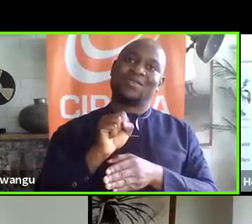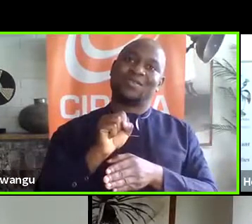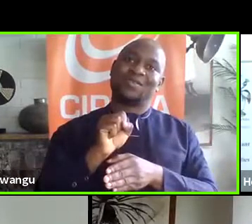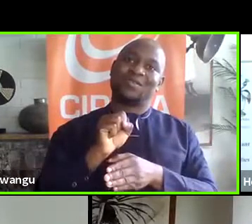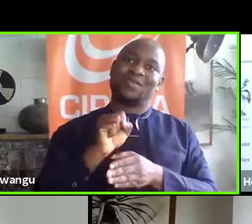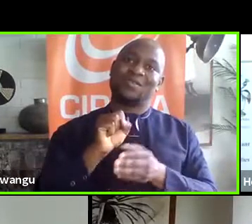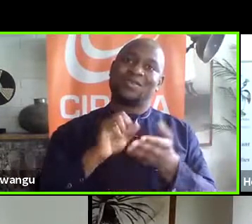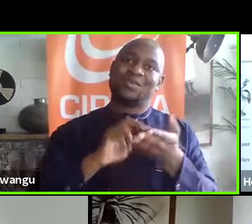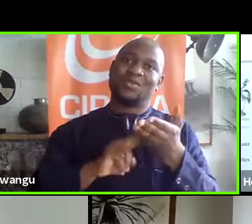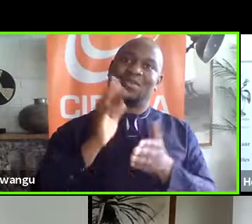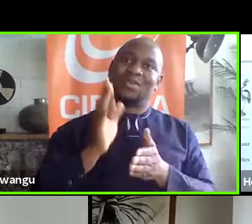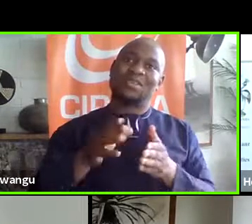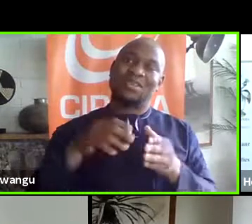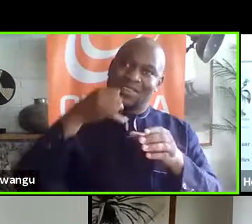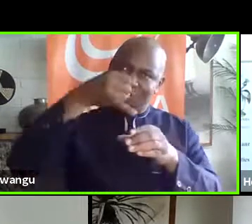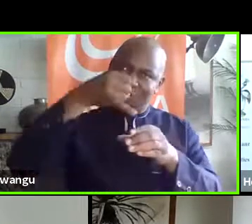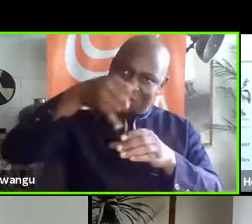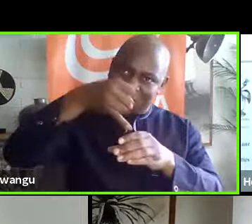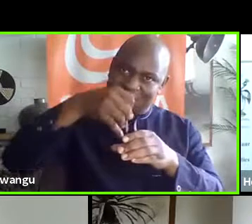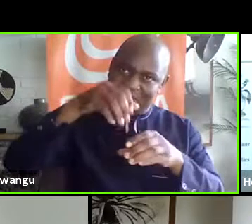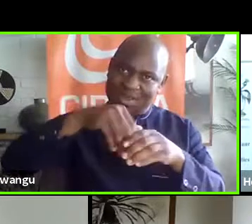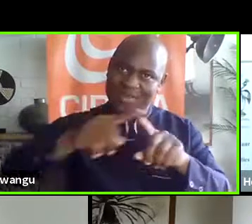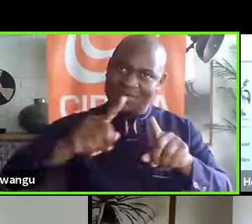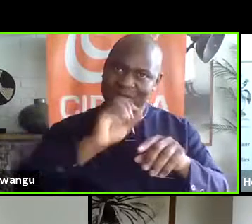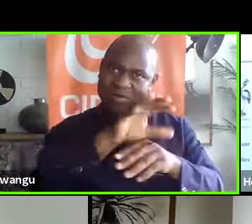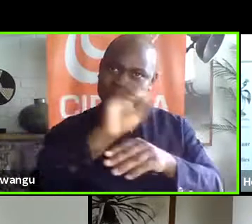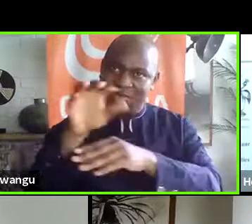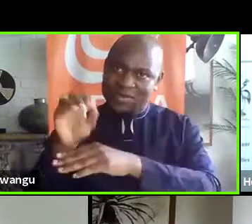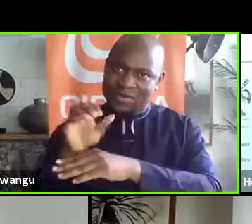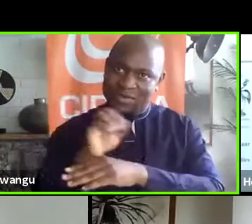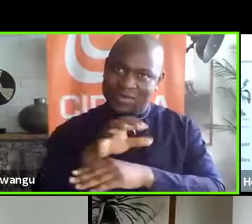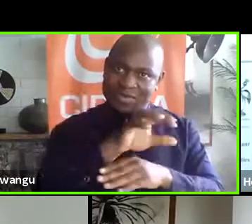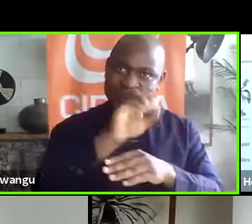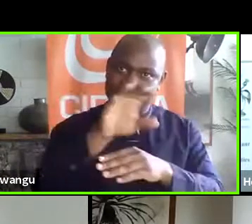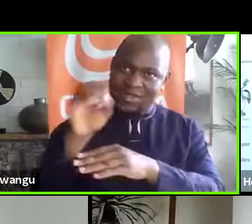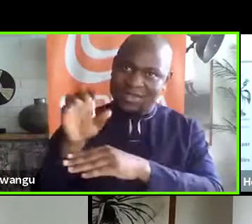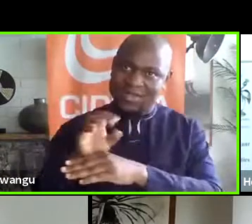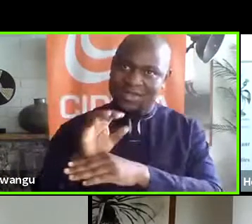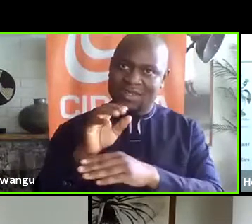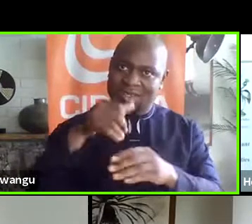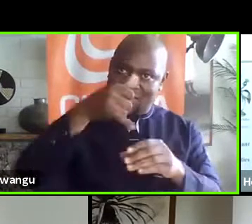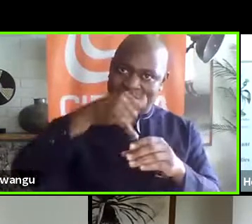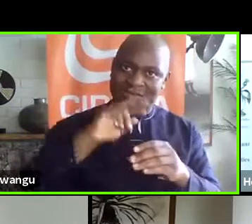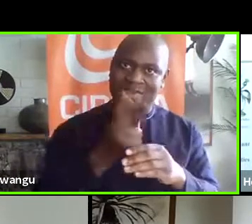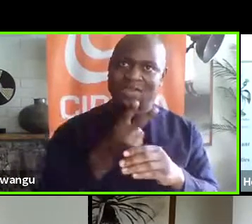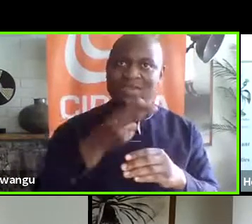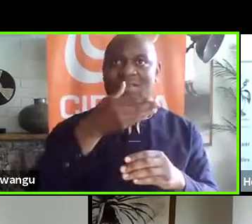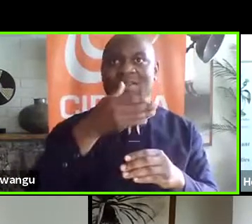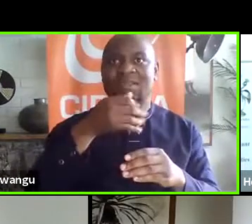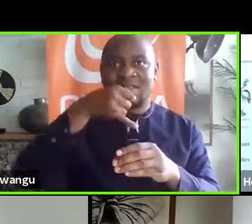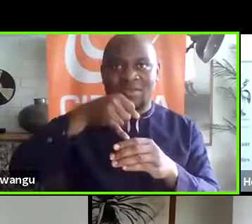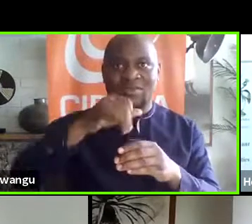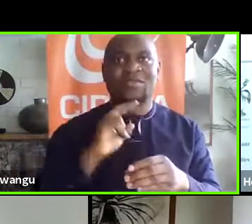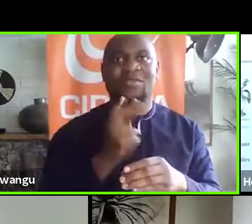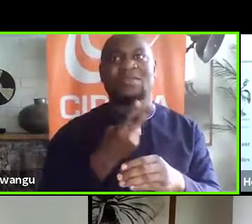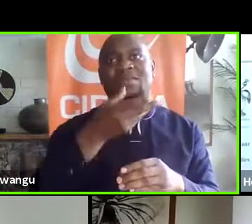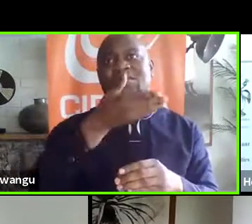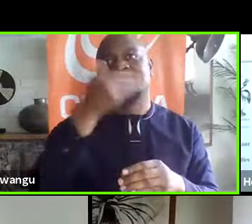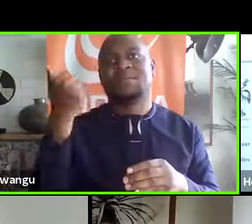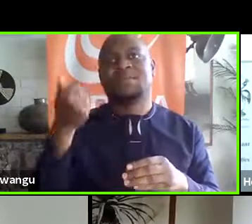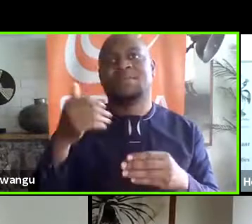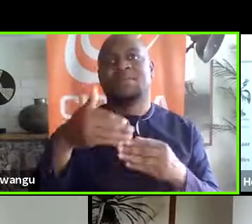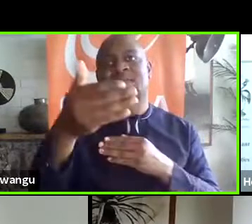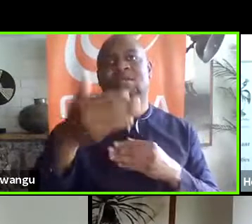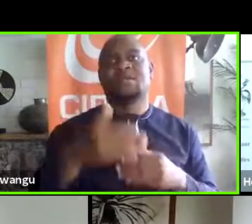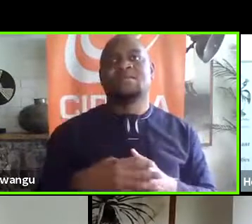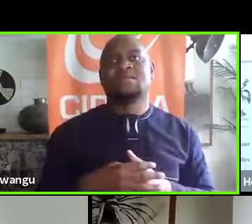use, because we are the users of different aspects, we are ready to give the technical support